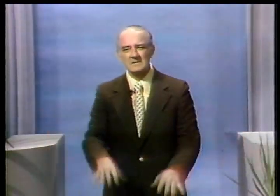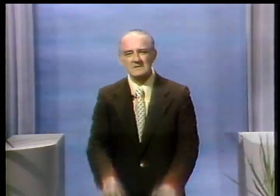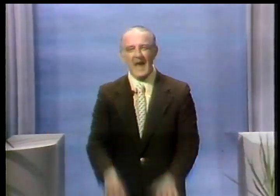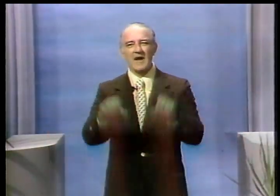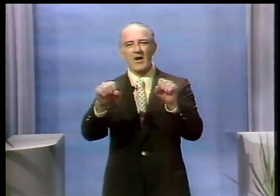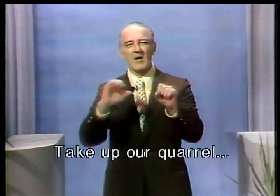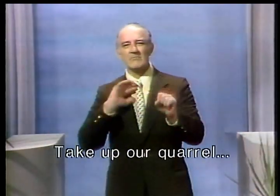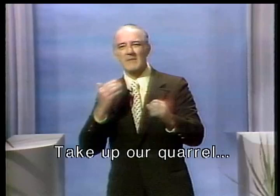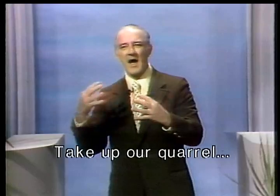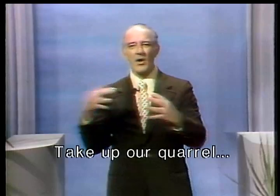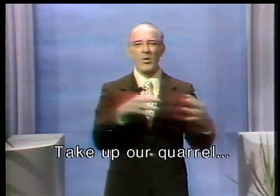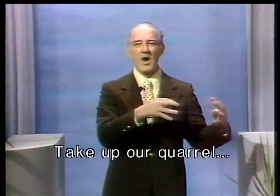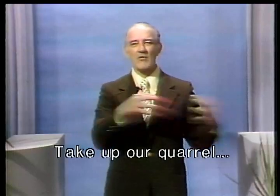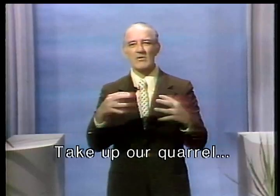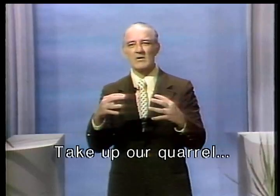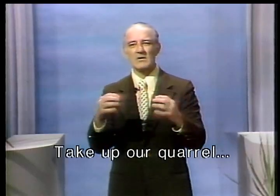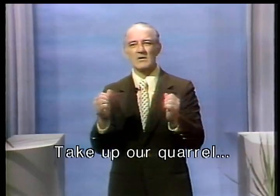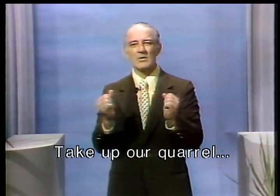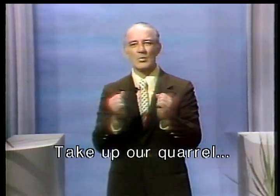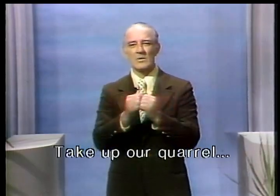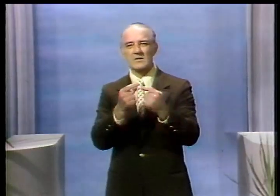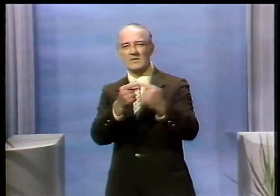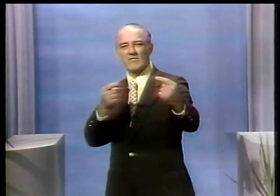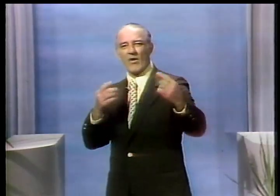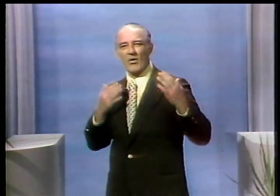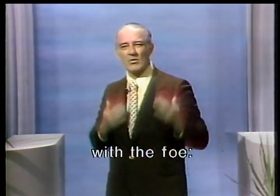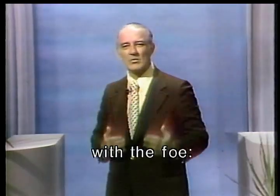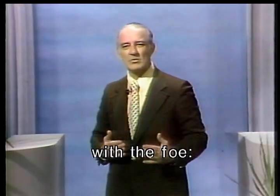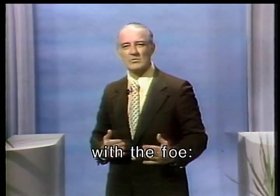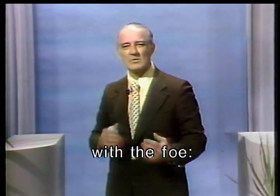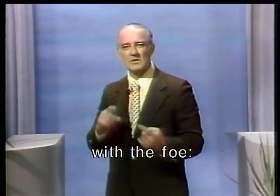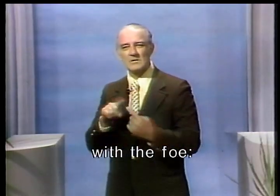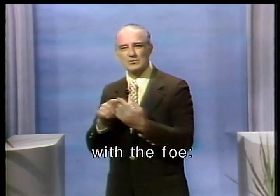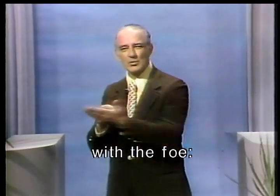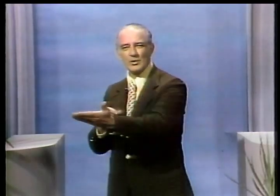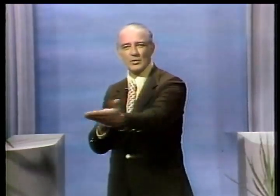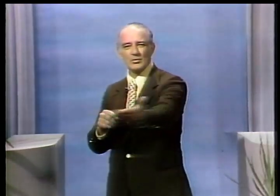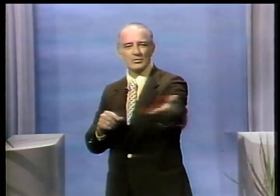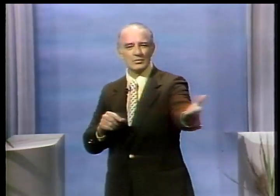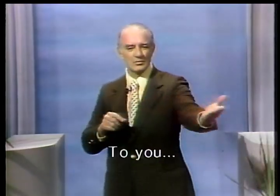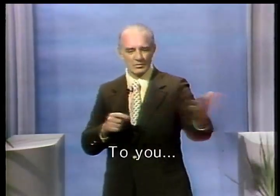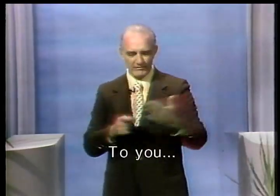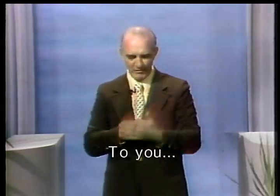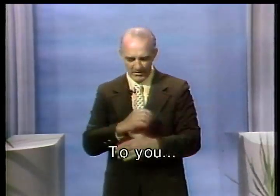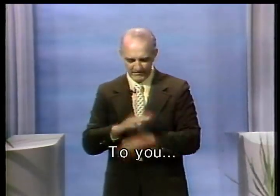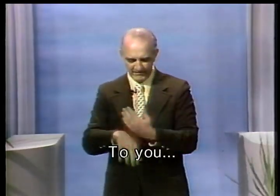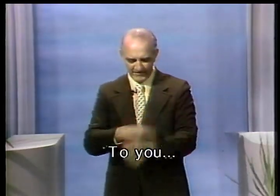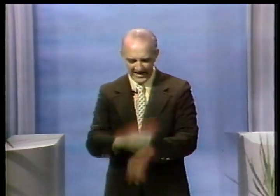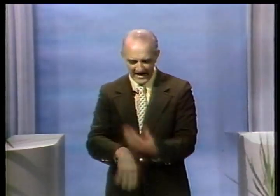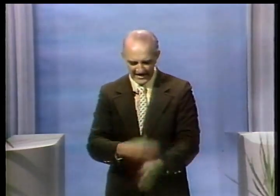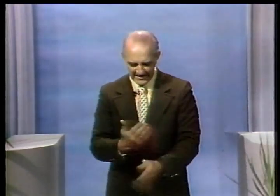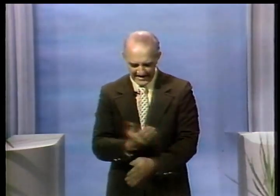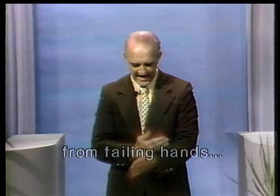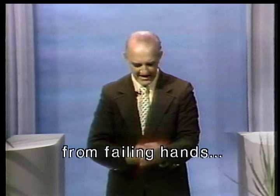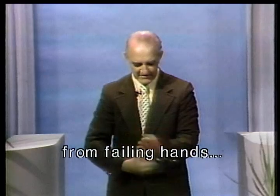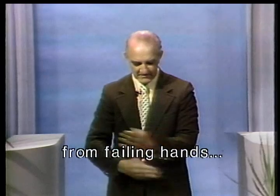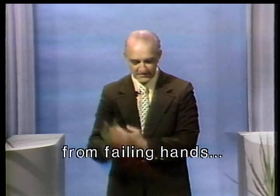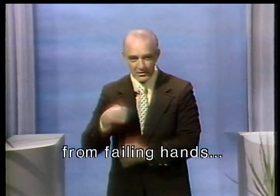Take up our quarrel with the foe. To you from failing hands